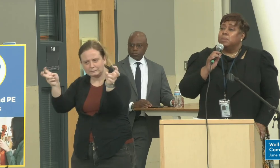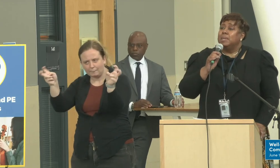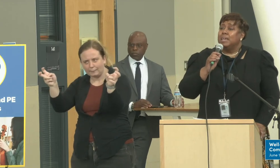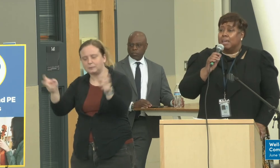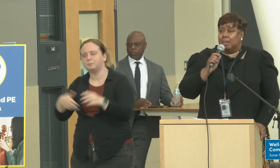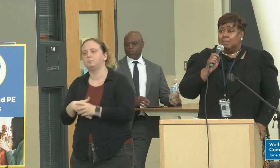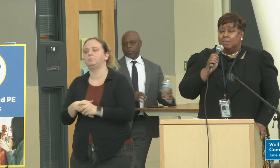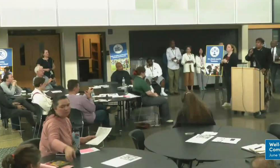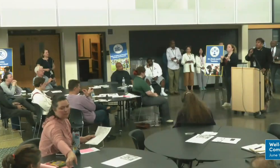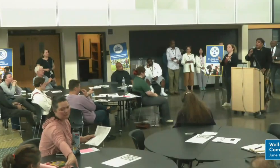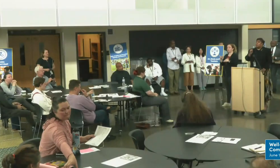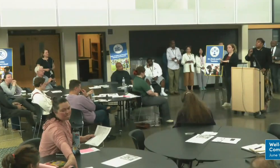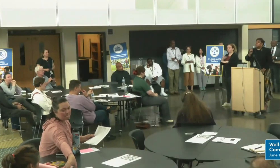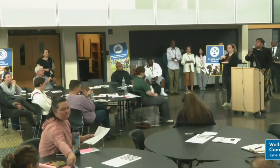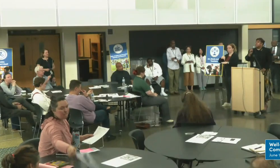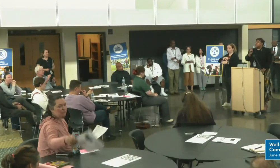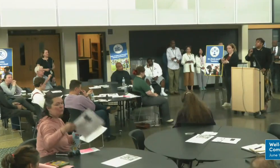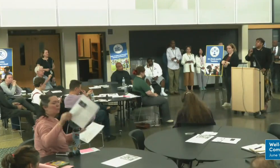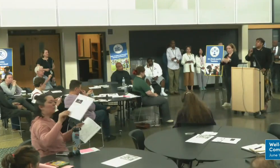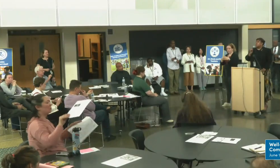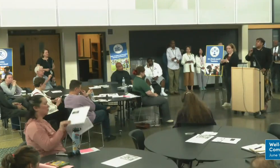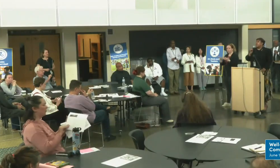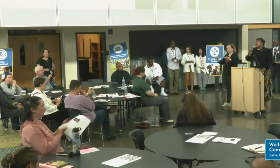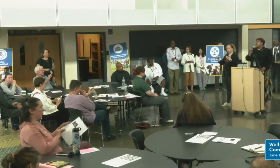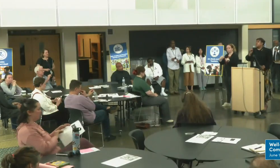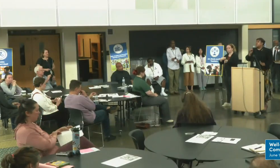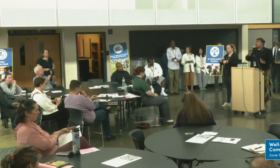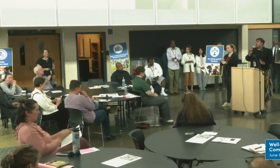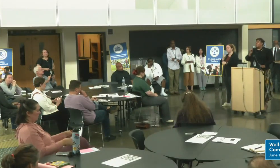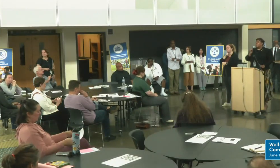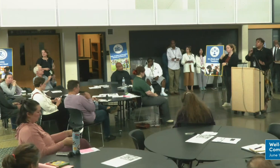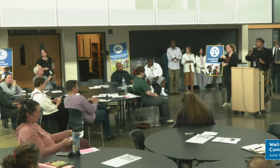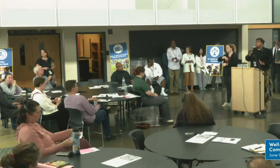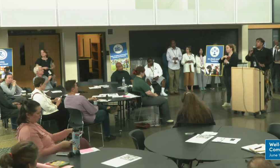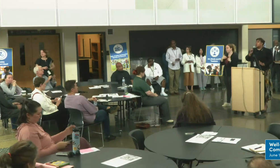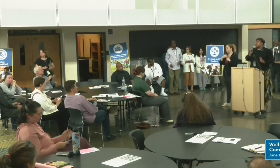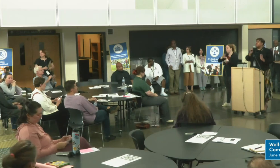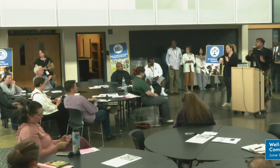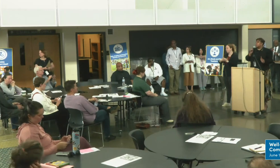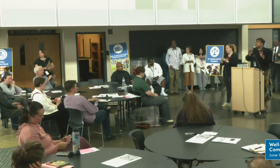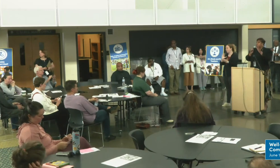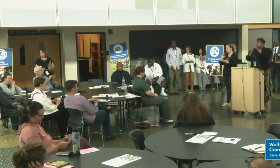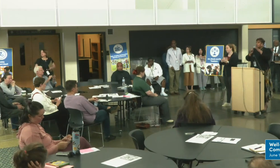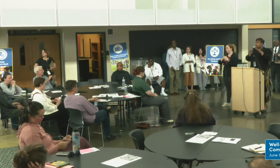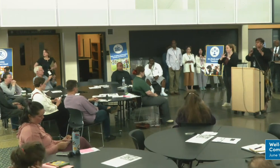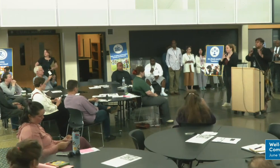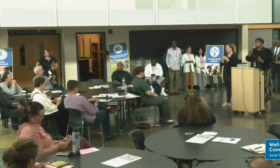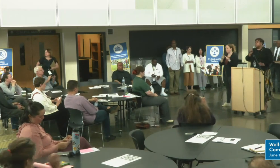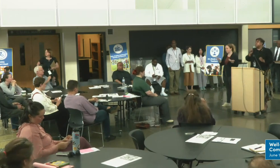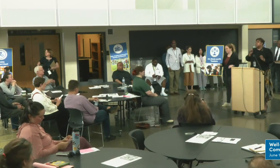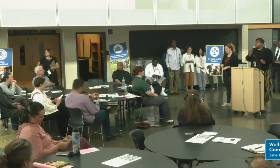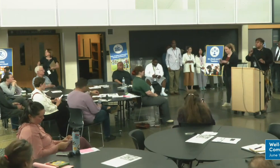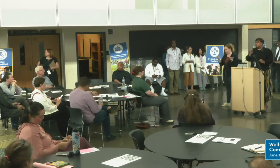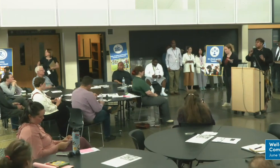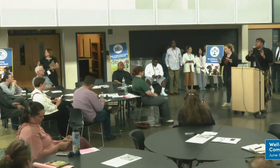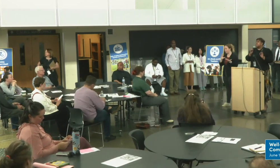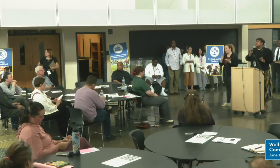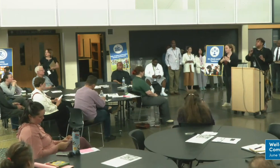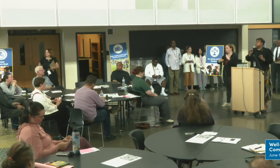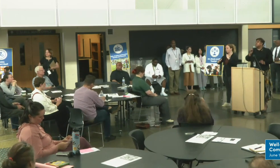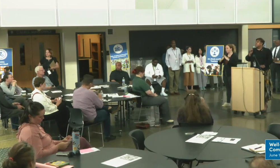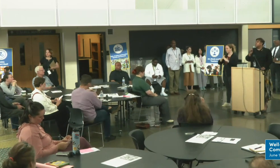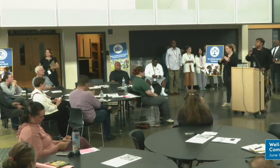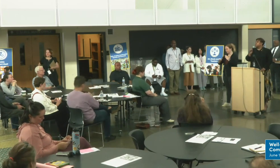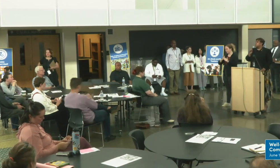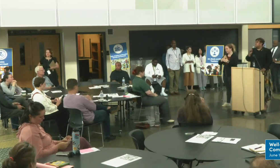Before we begin, I want to make sure that we have all of our family here, our community served in